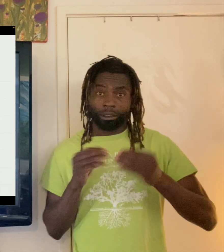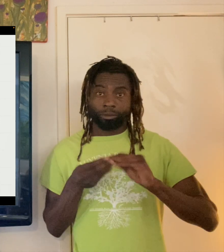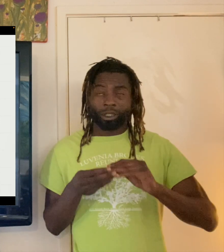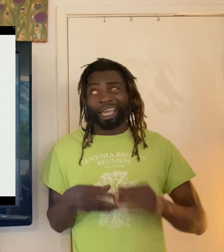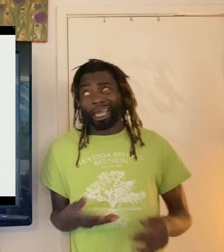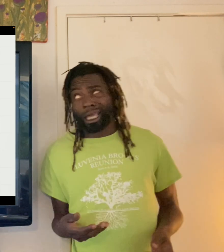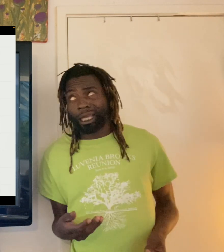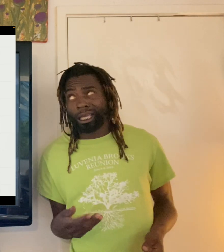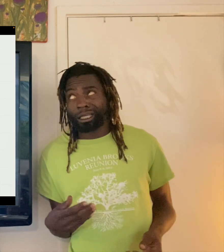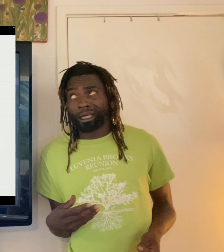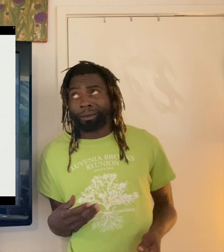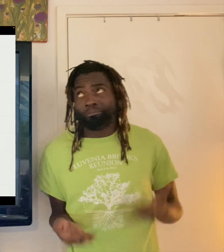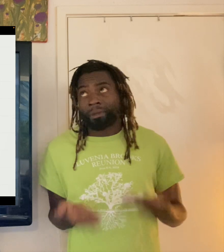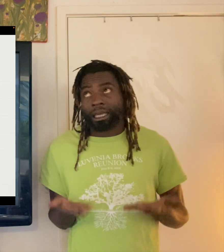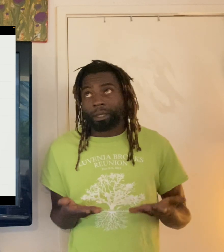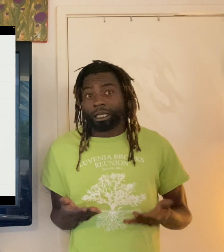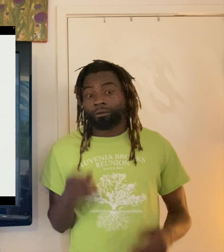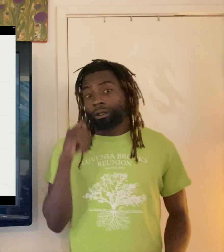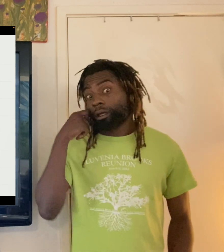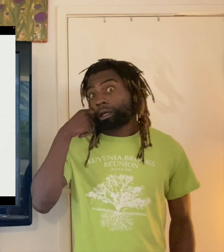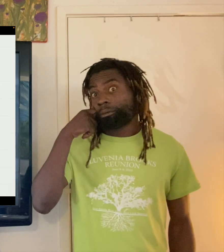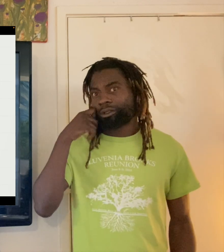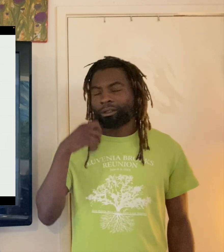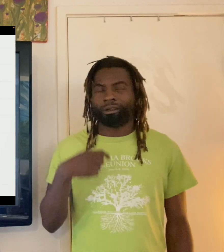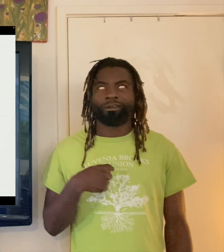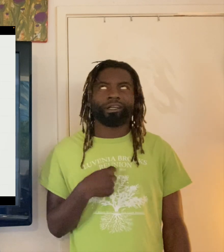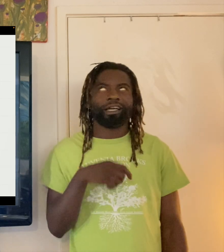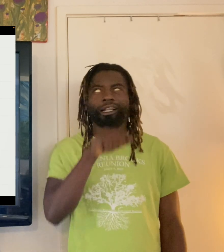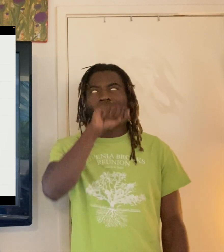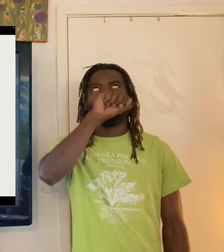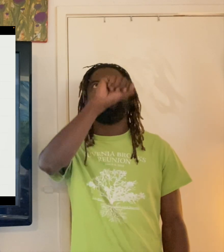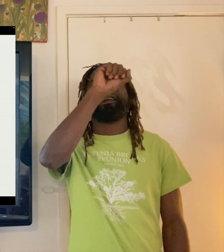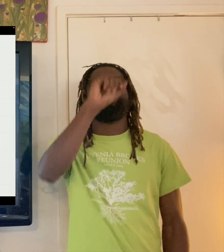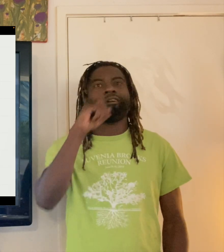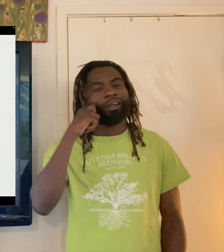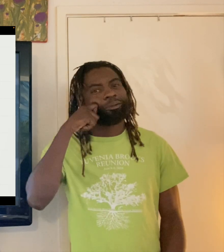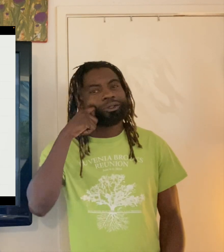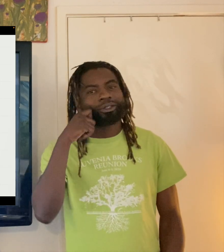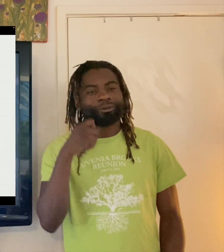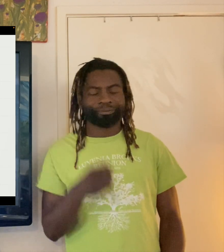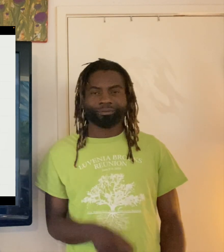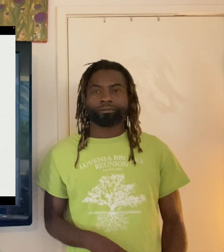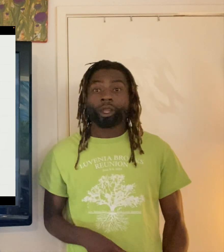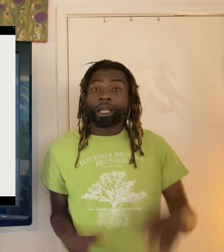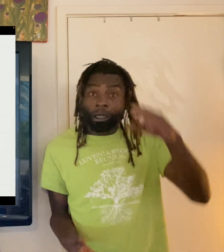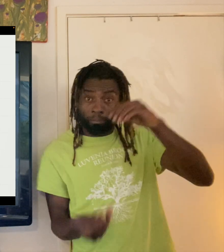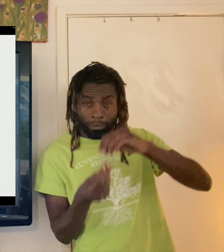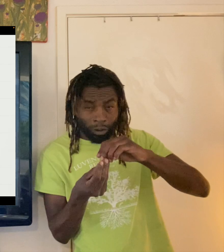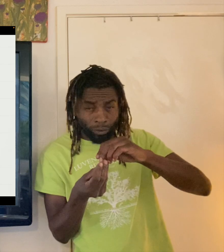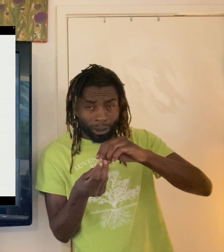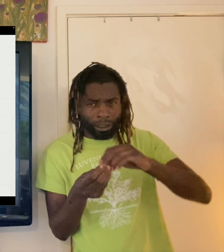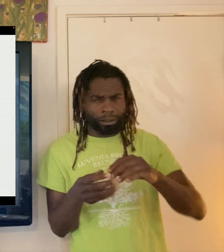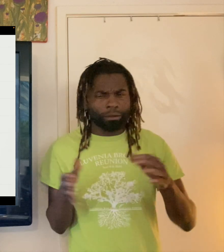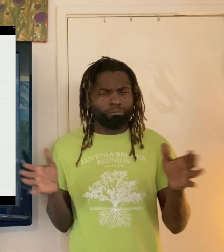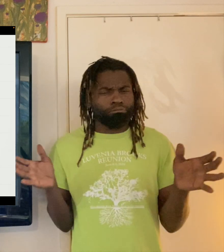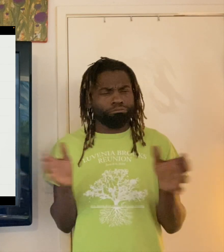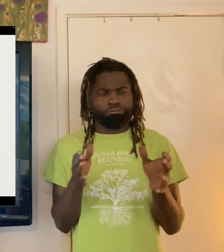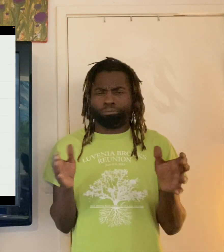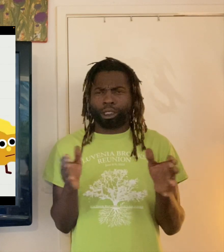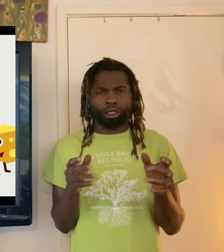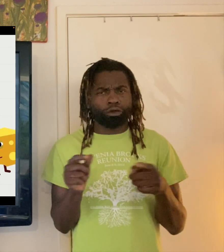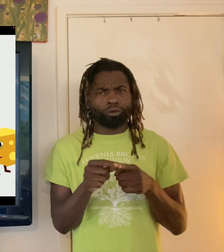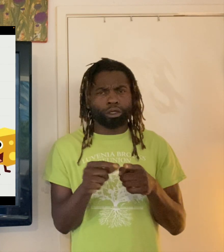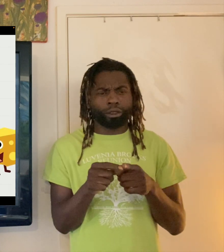numbers, and maybe even apples. Huh, I really like apples. So, composing is a large